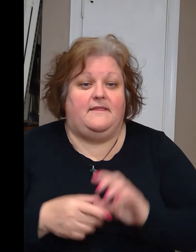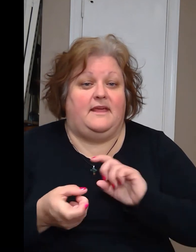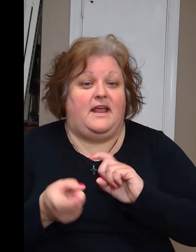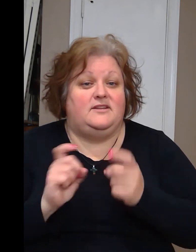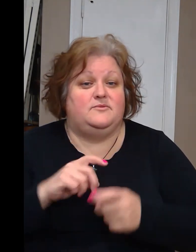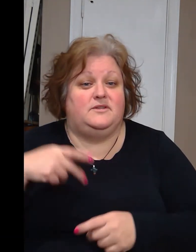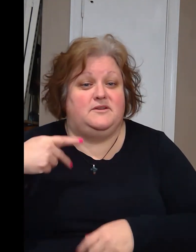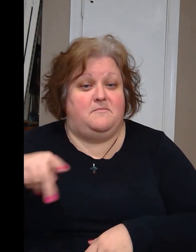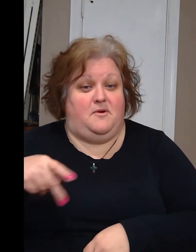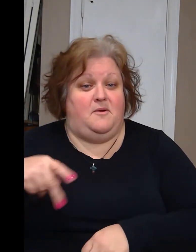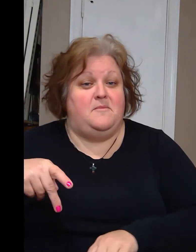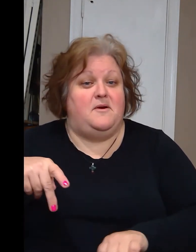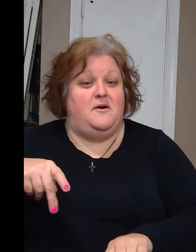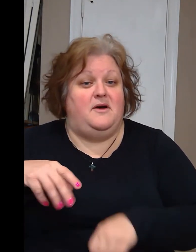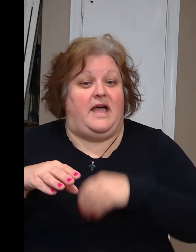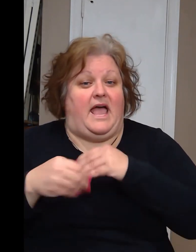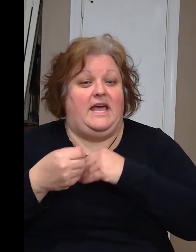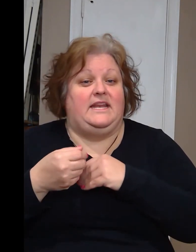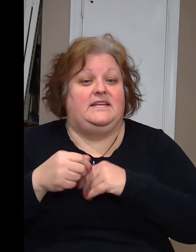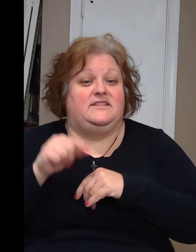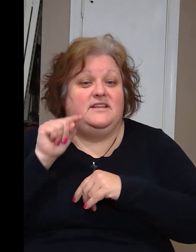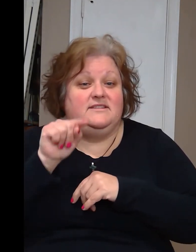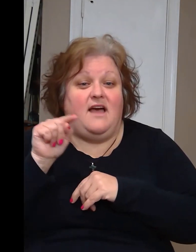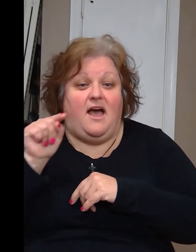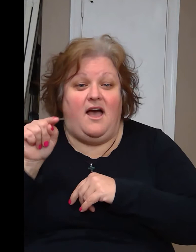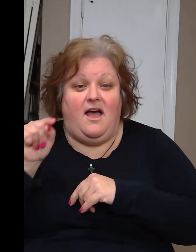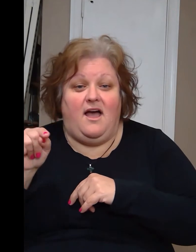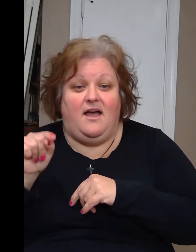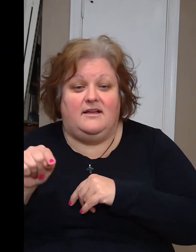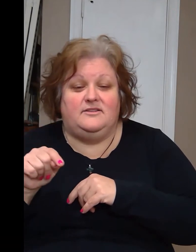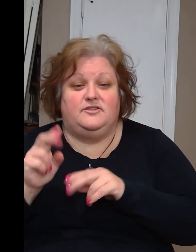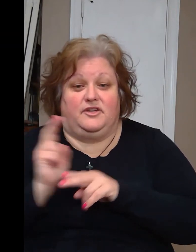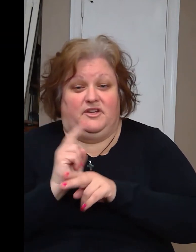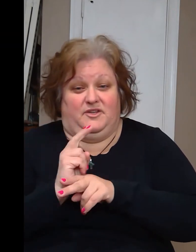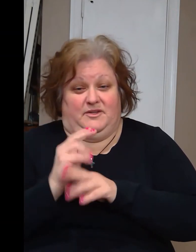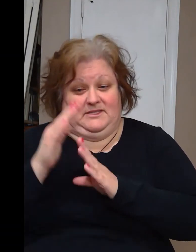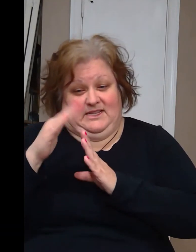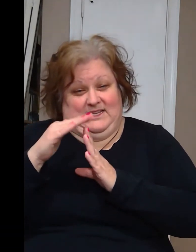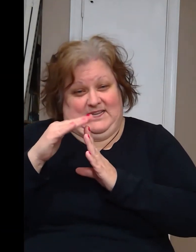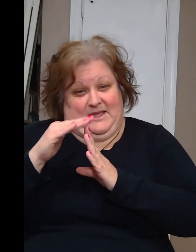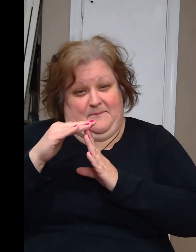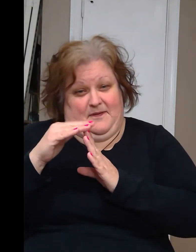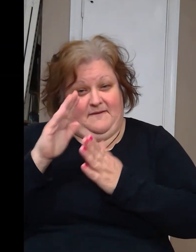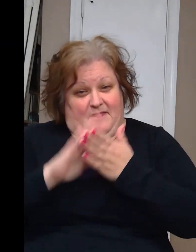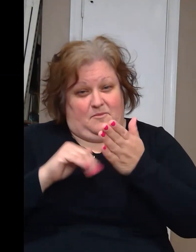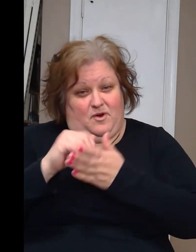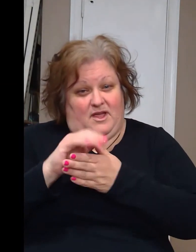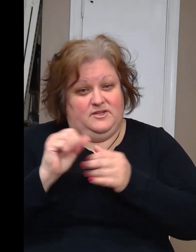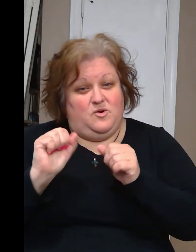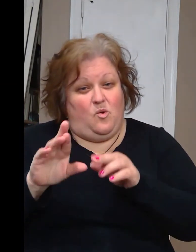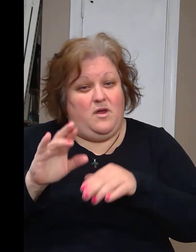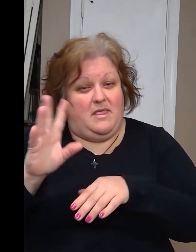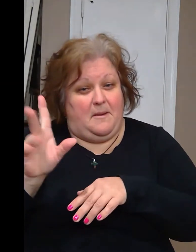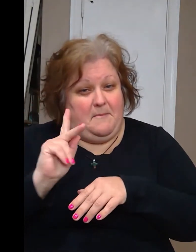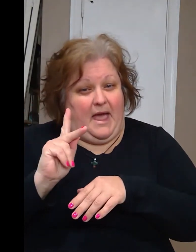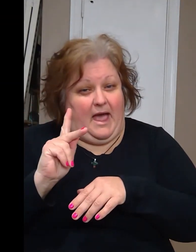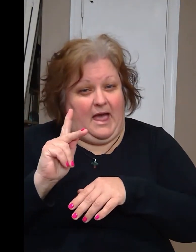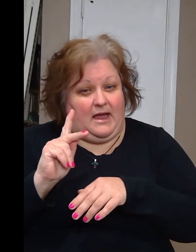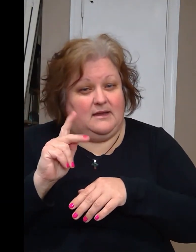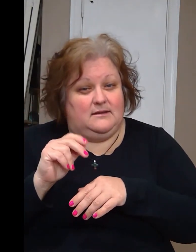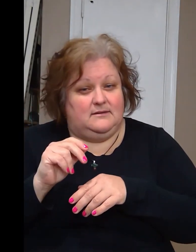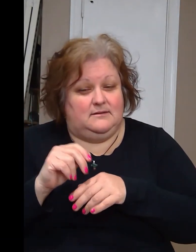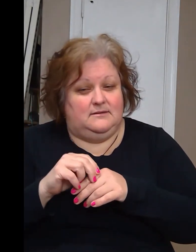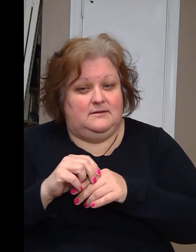And I switch to purple, continue to add the dots. You can use the tip of your brush, or you can